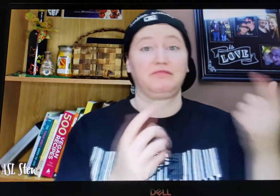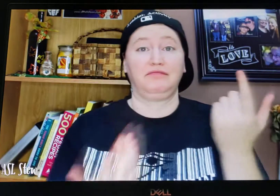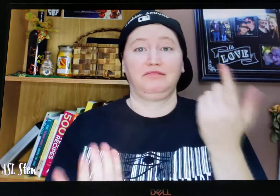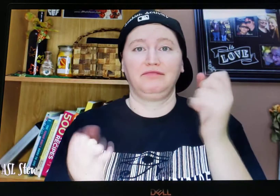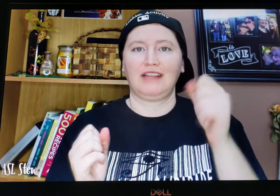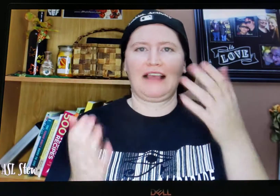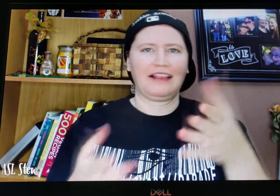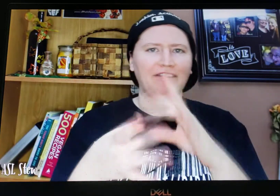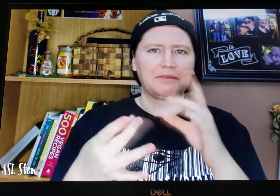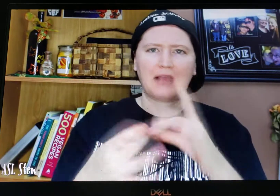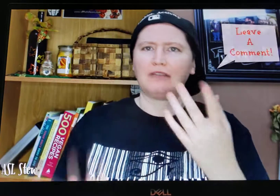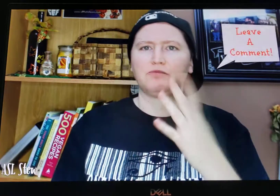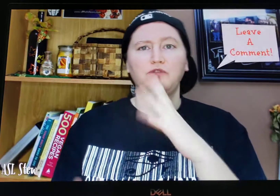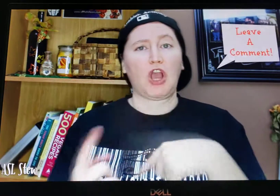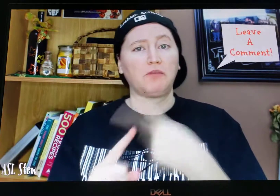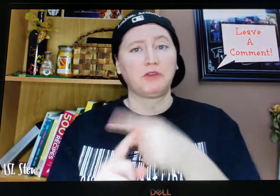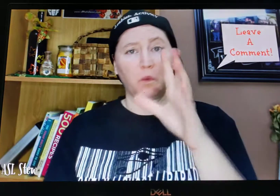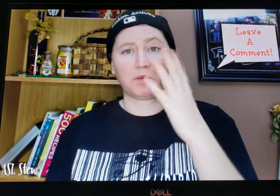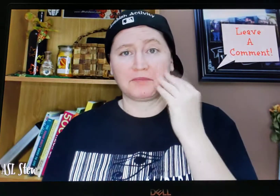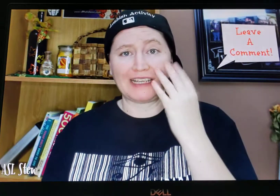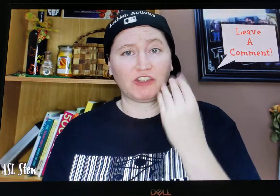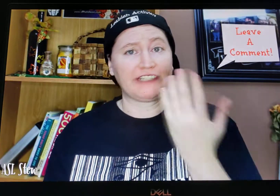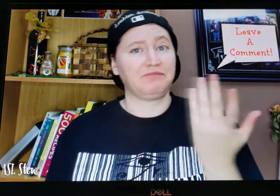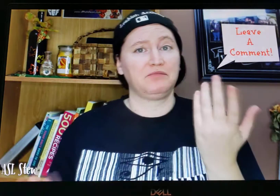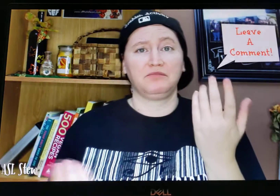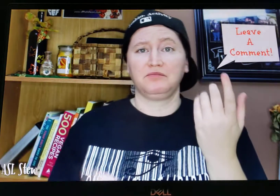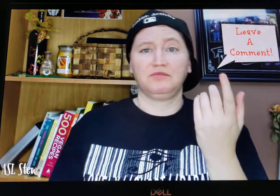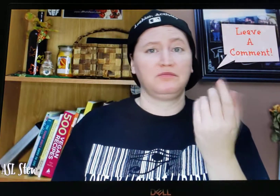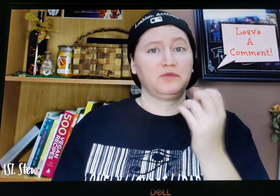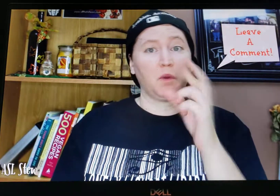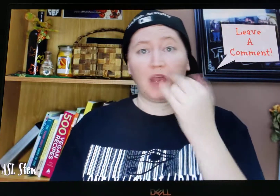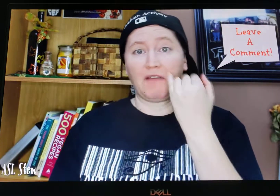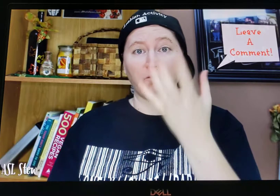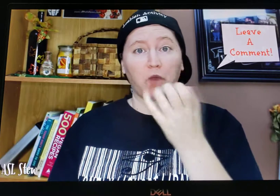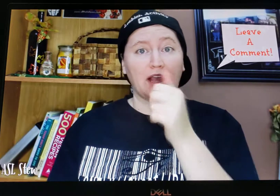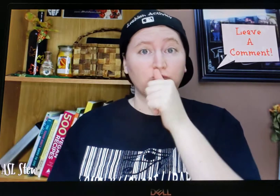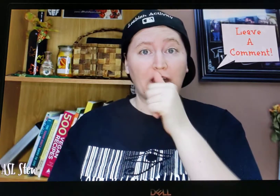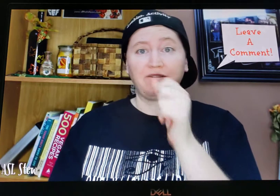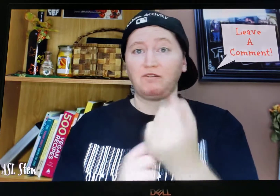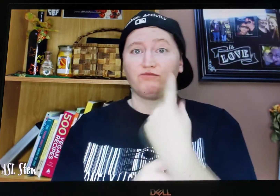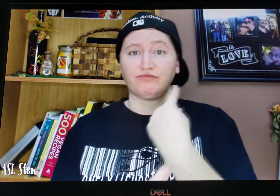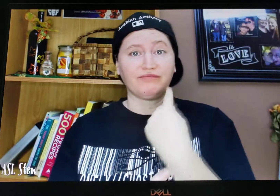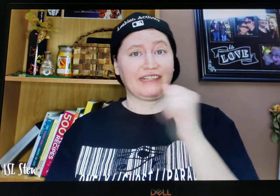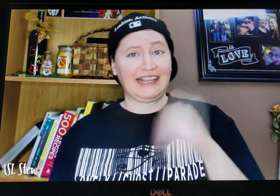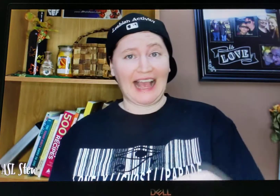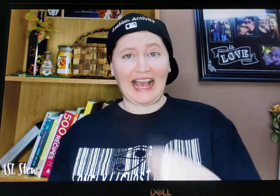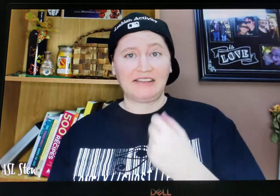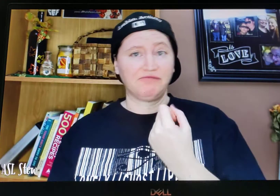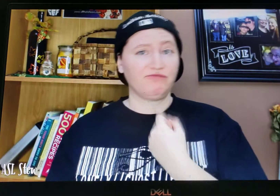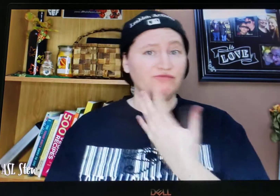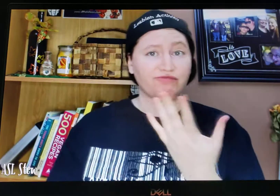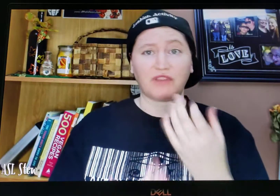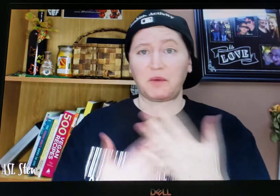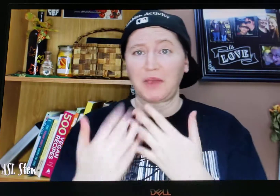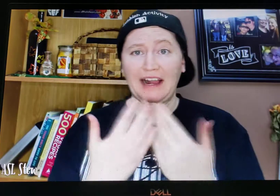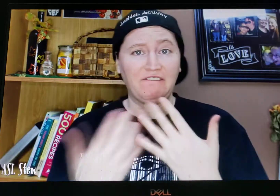So if you are deaf and a member of the LGBTQIA community, please feel free to leave a comment or you can send me a